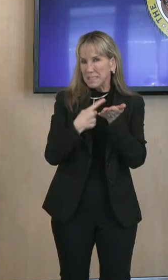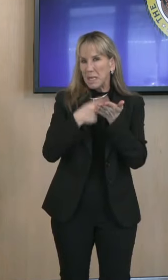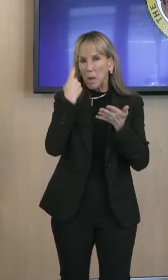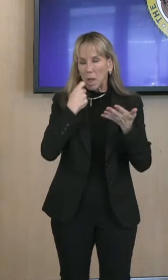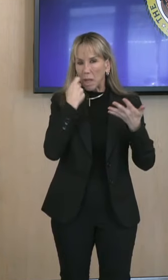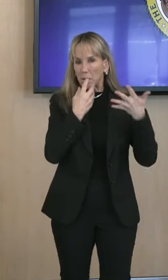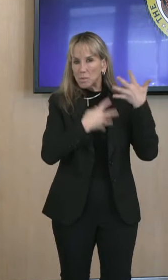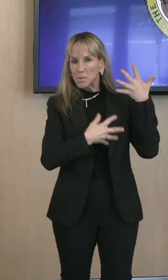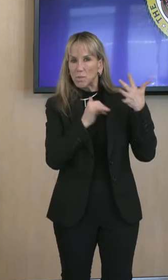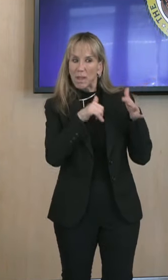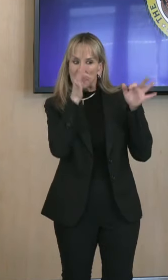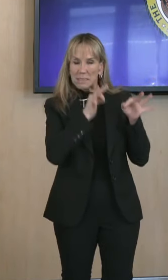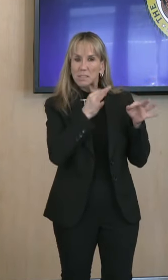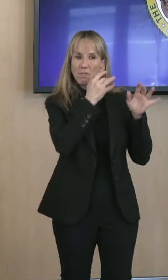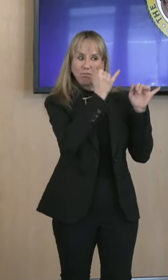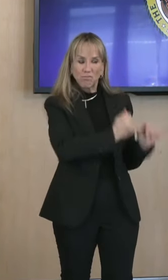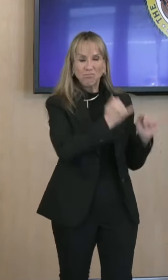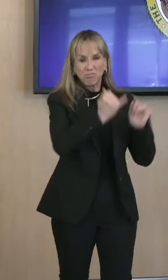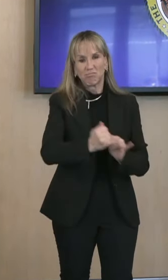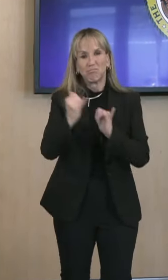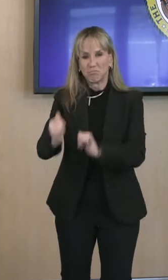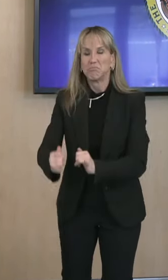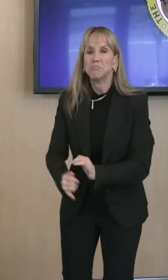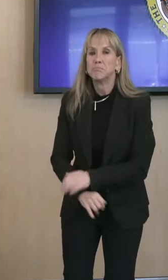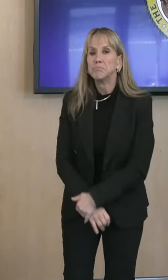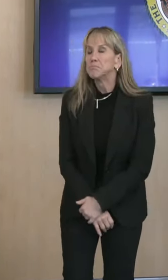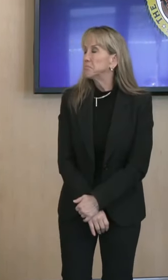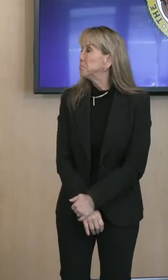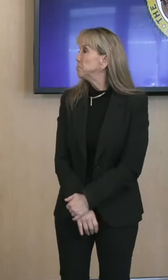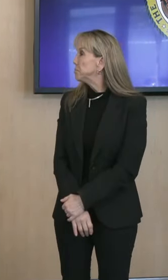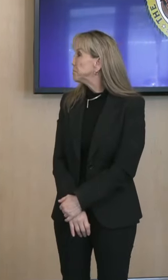Okay? Thank